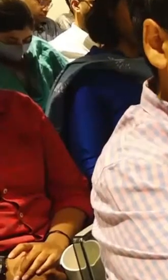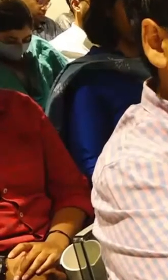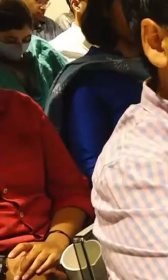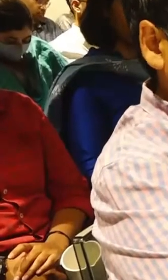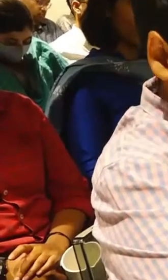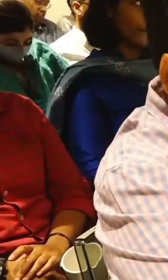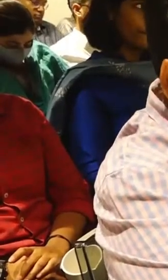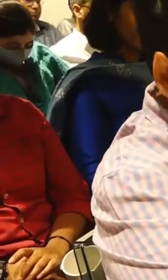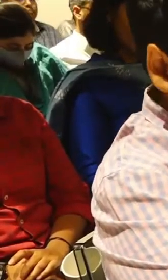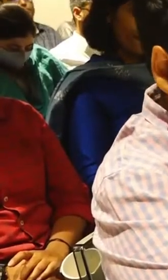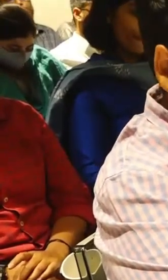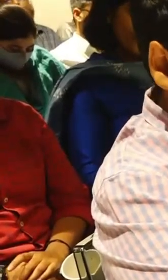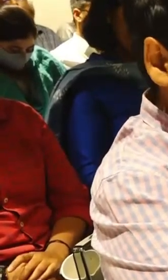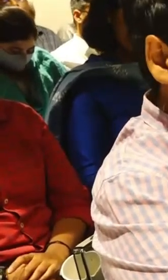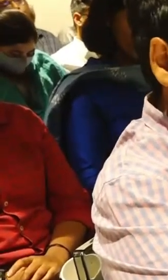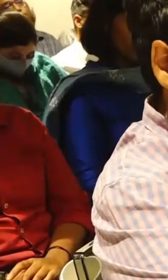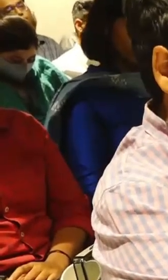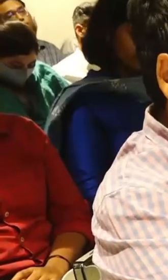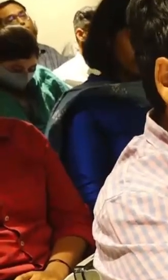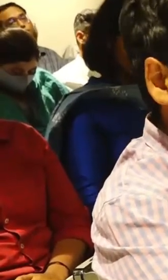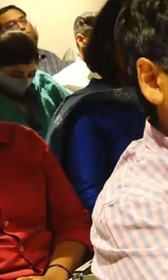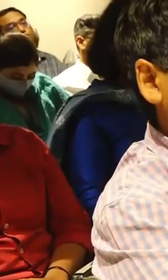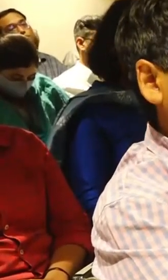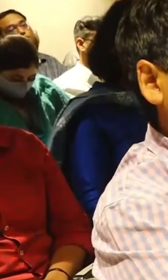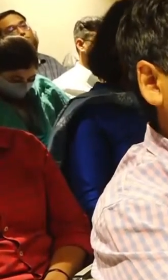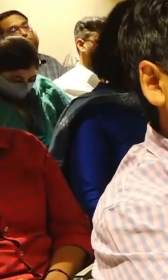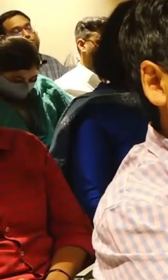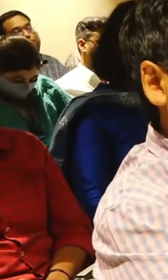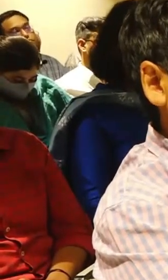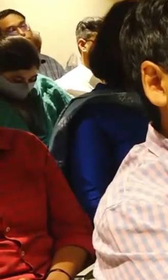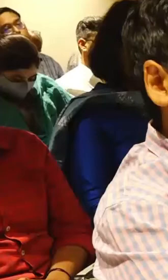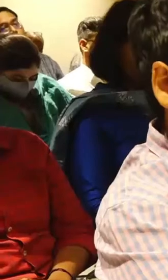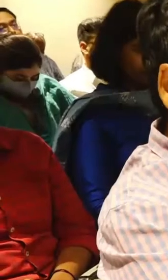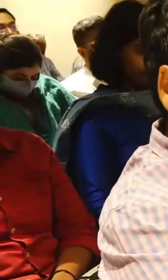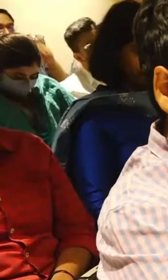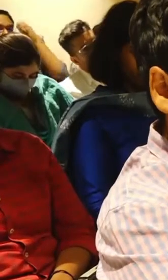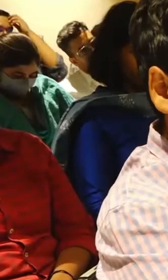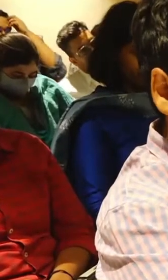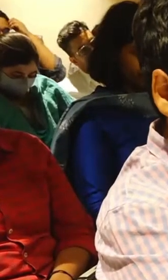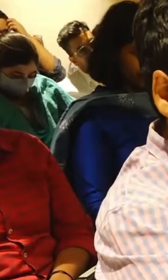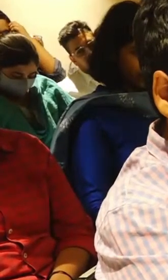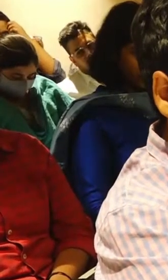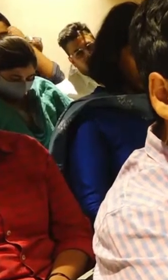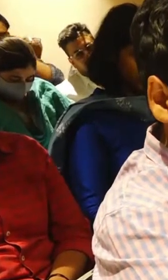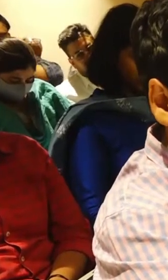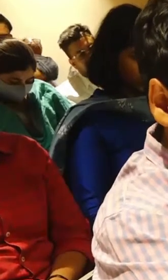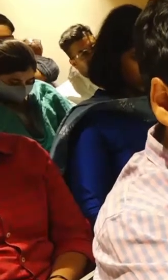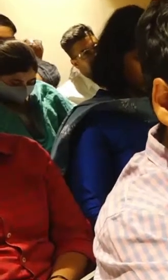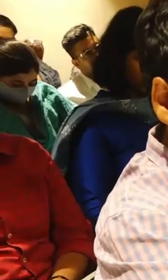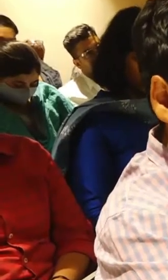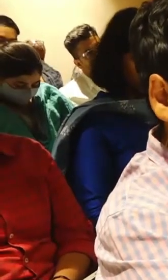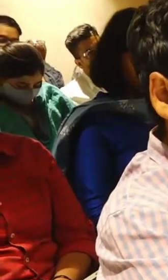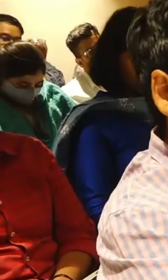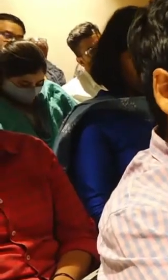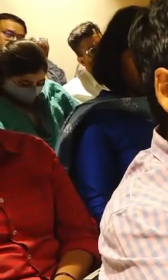is the right to life and personal liberty. And there, given the fact that these rights have been hugely